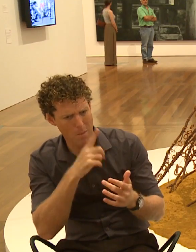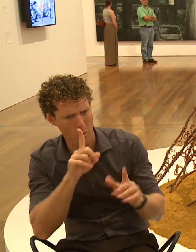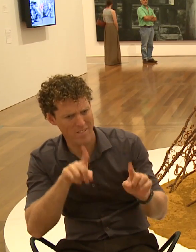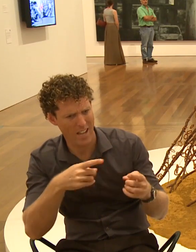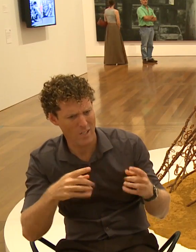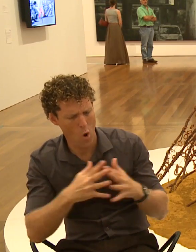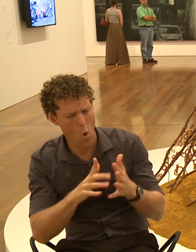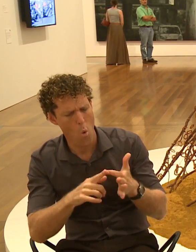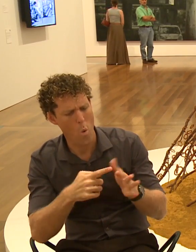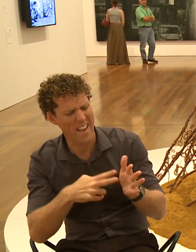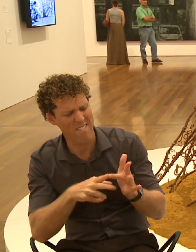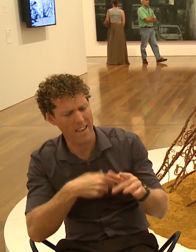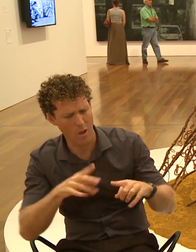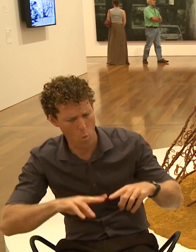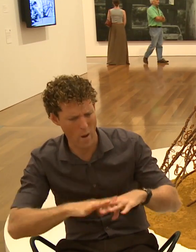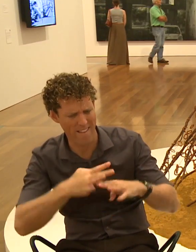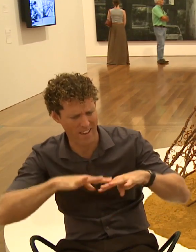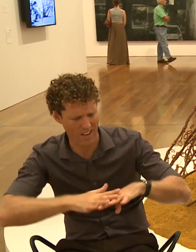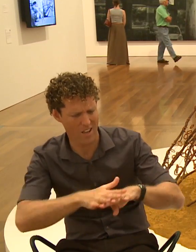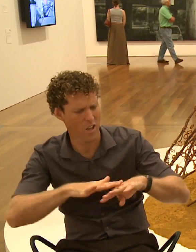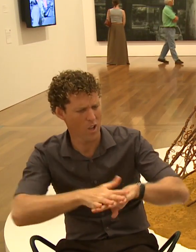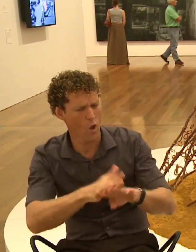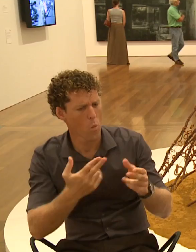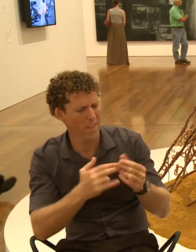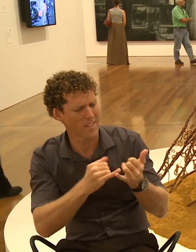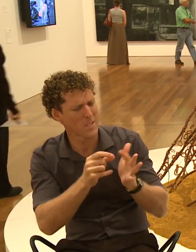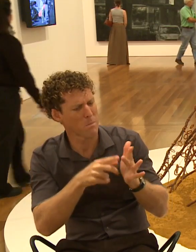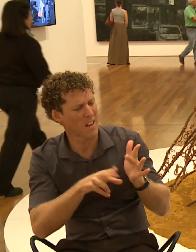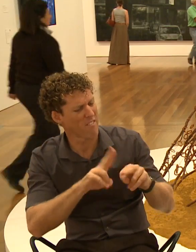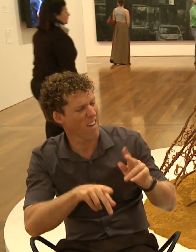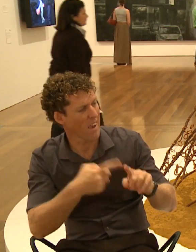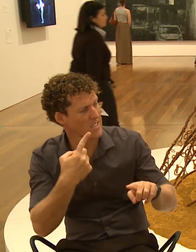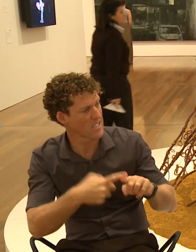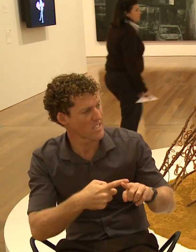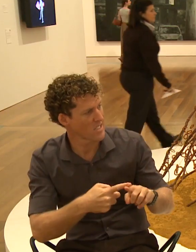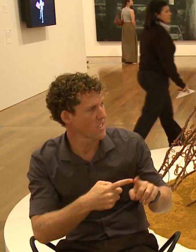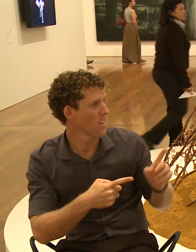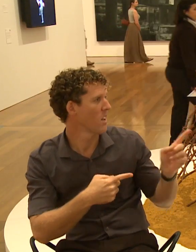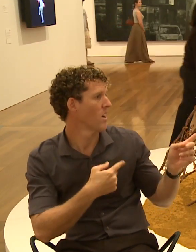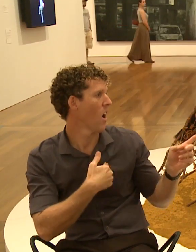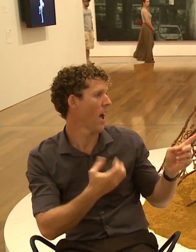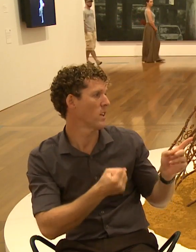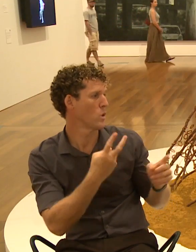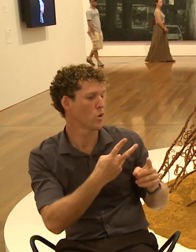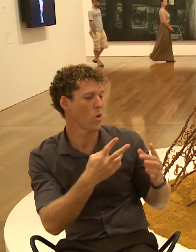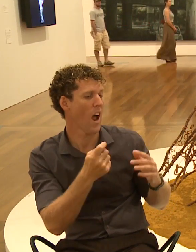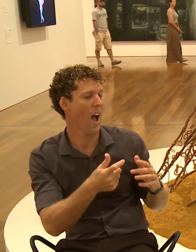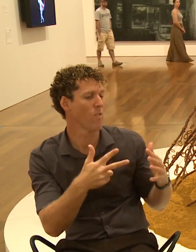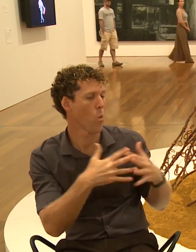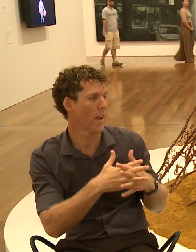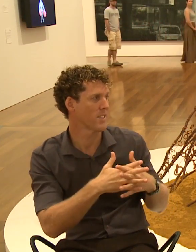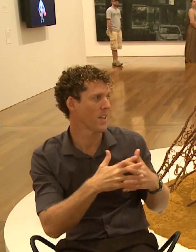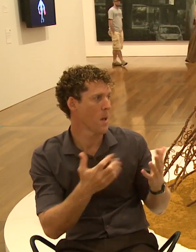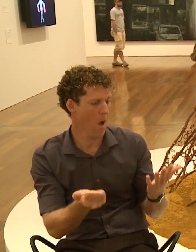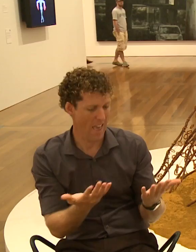with Spinifex, have they? Well, you know what, I've been waiting for it to happen, but... Well, I've had 2.5 weeks, and my